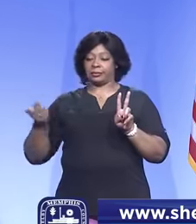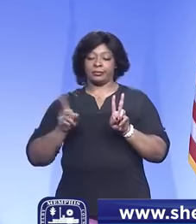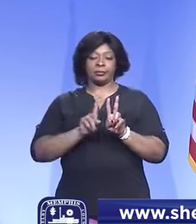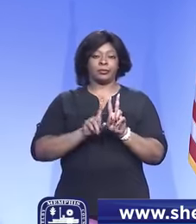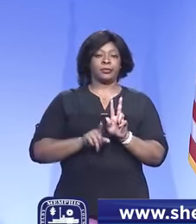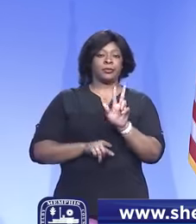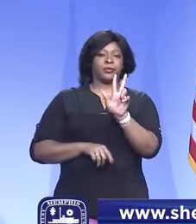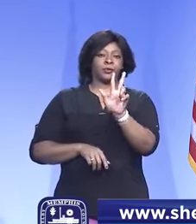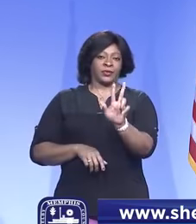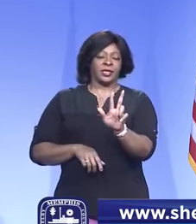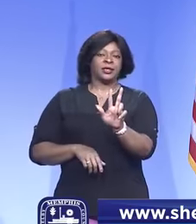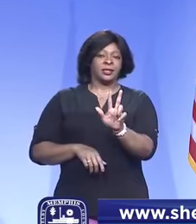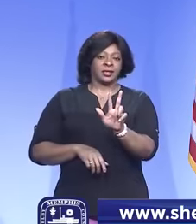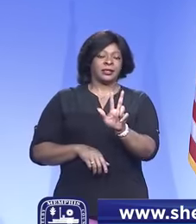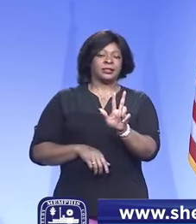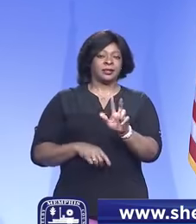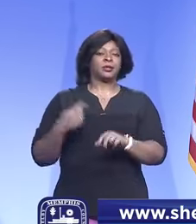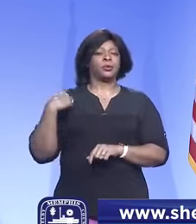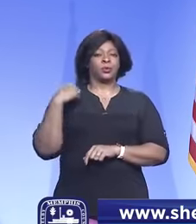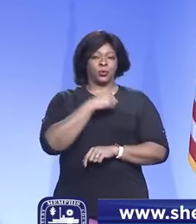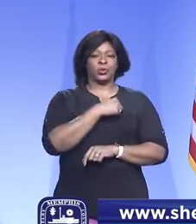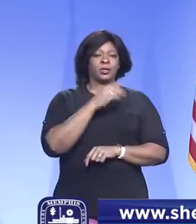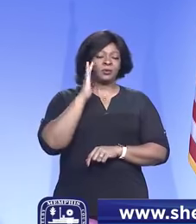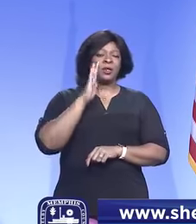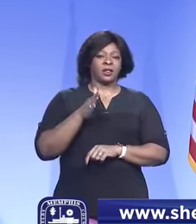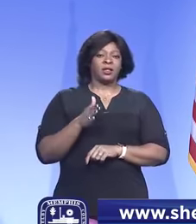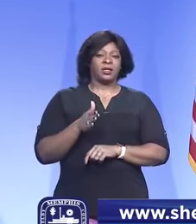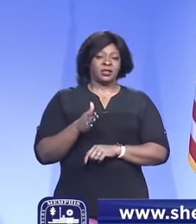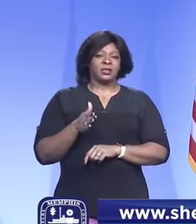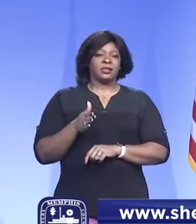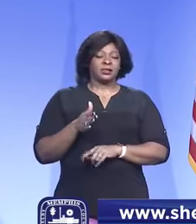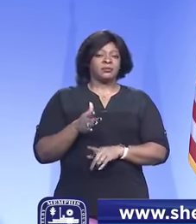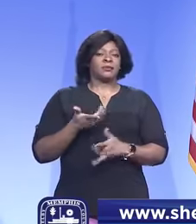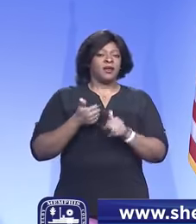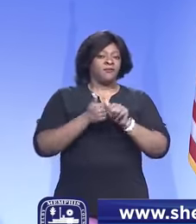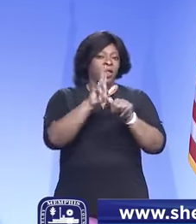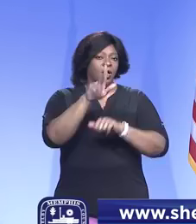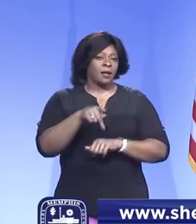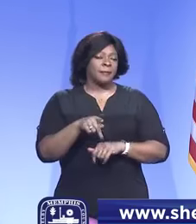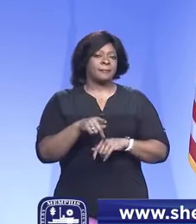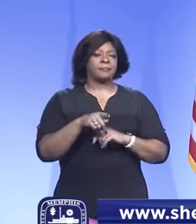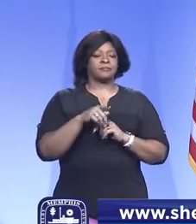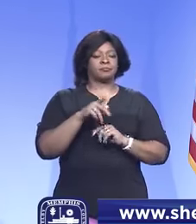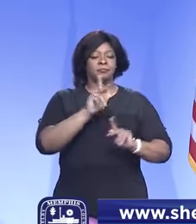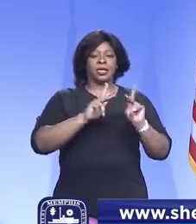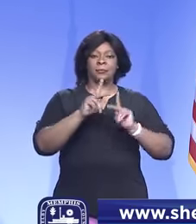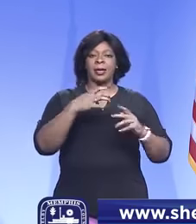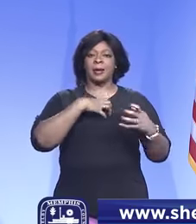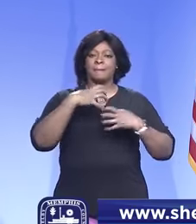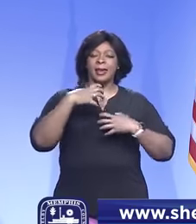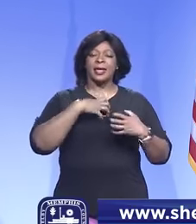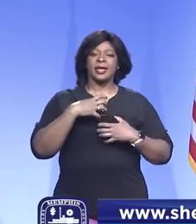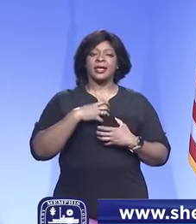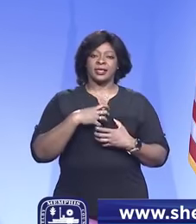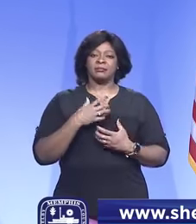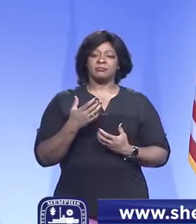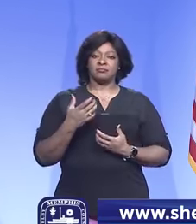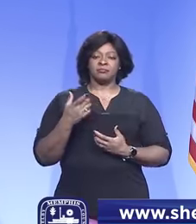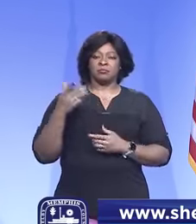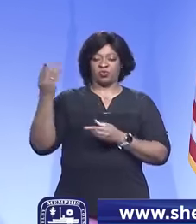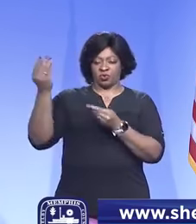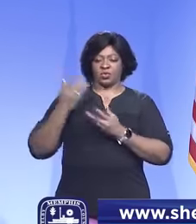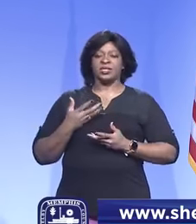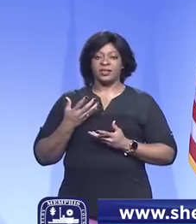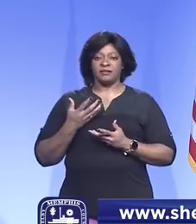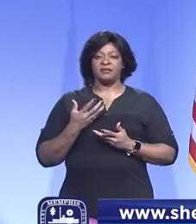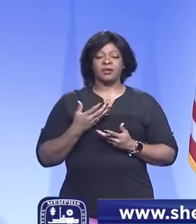enforcement officers, and we will be following up on the complaints that we've received. We